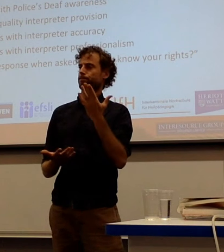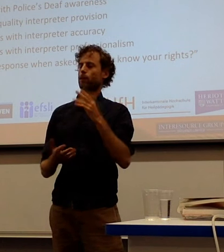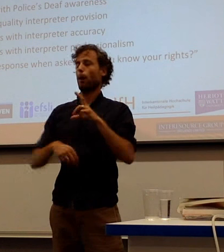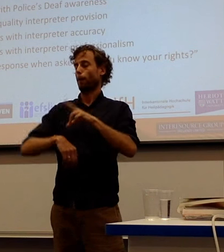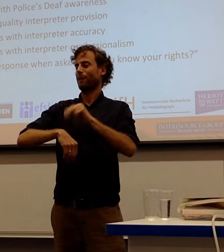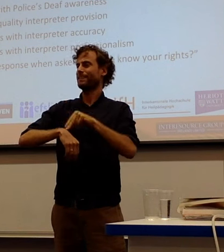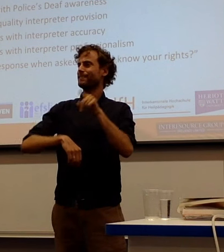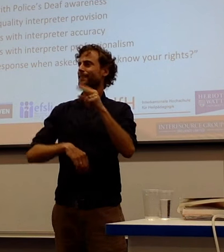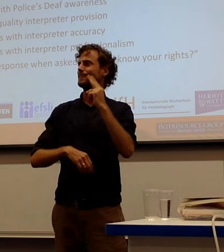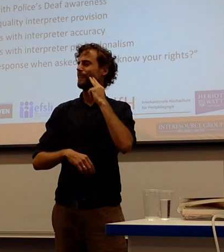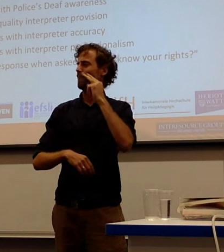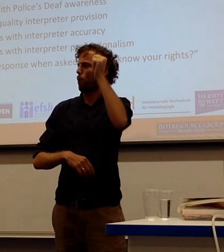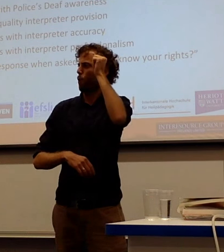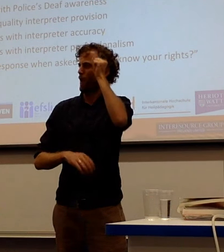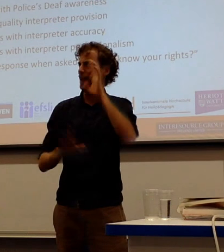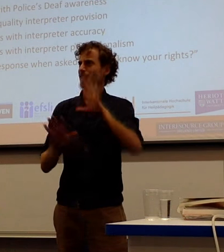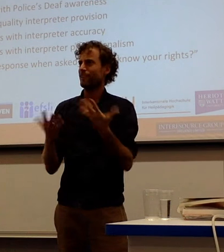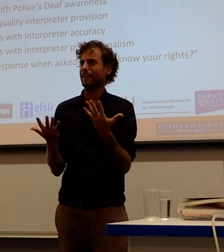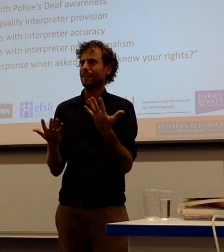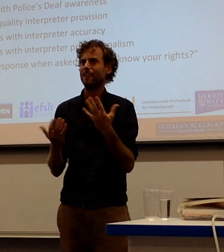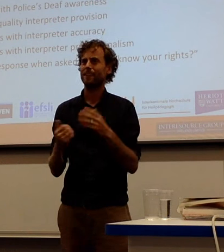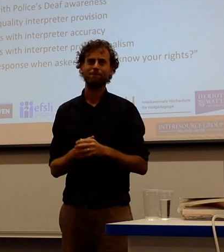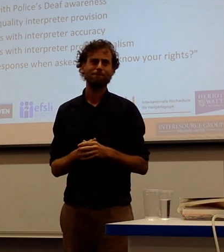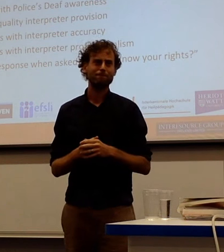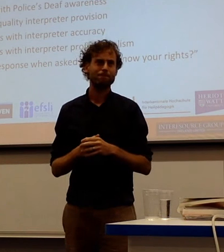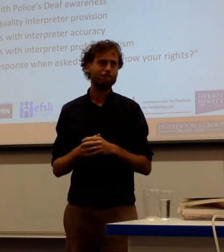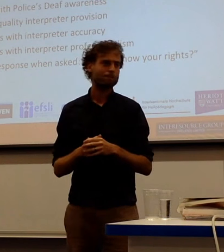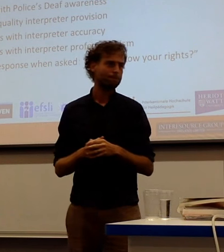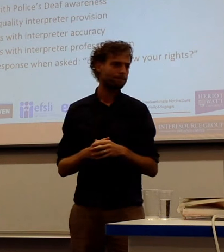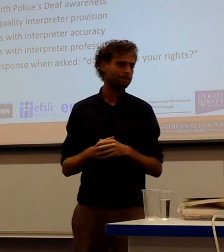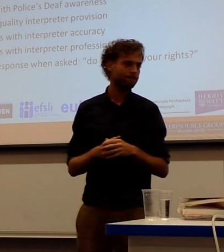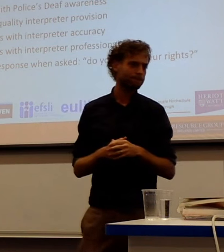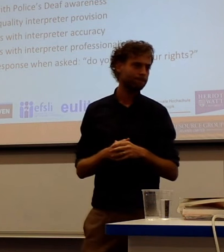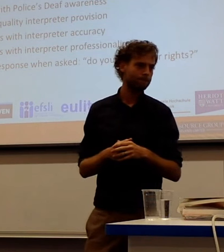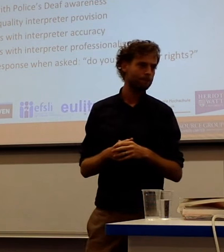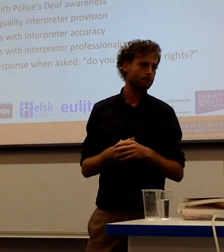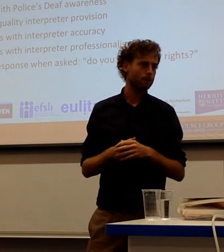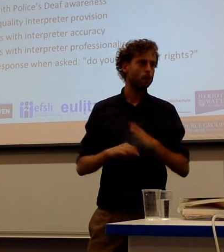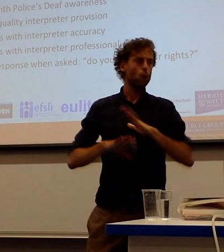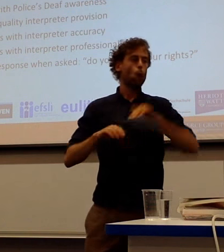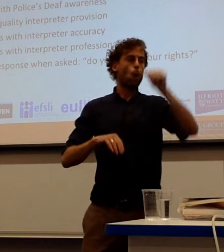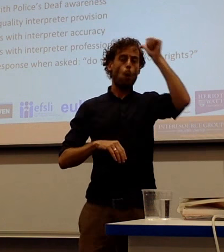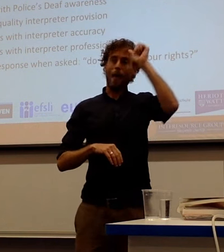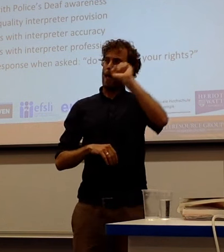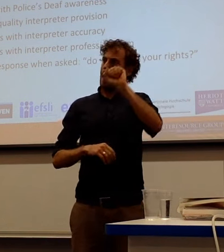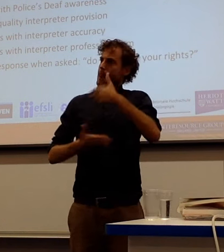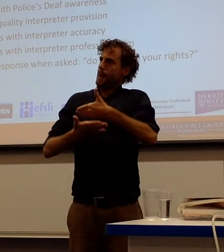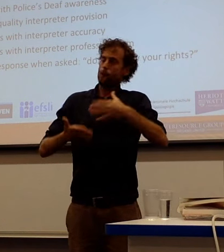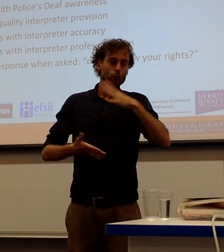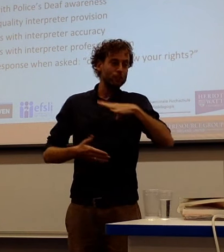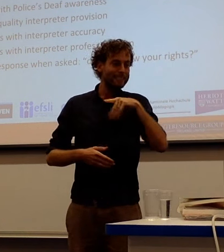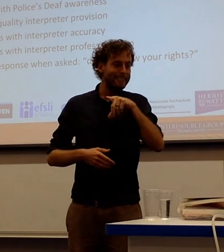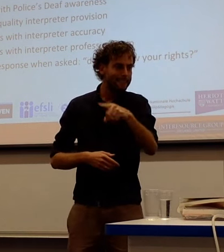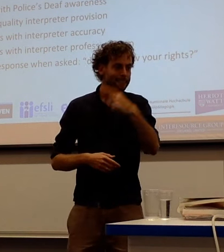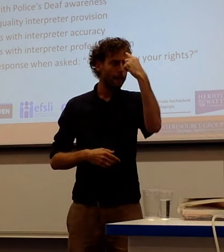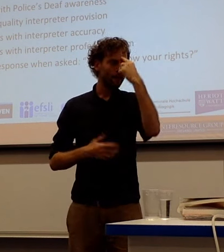case. And many of the people said that, well, police just simply don't have any deaf awareness. They're not aware of our needs. They're not aware